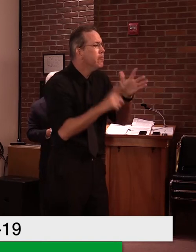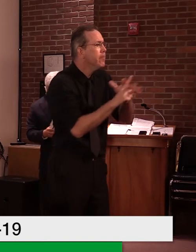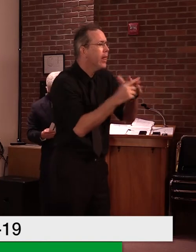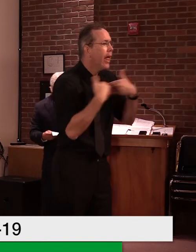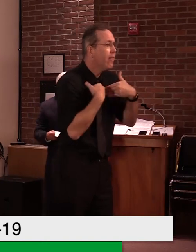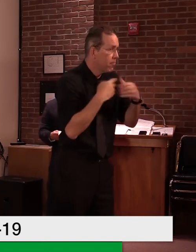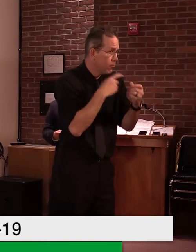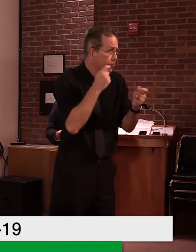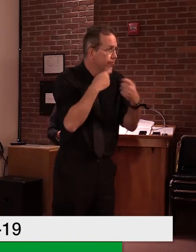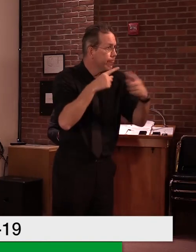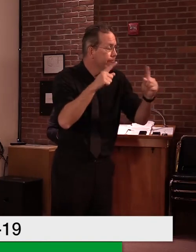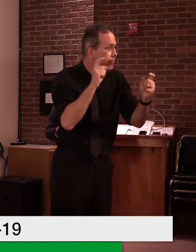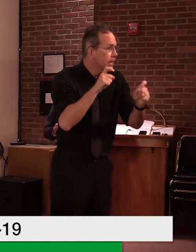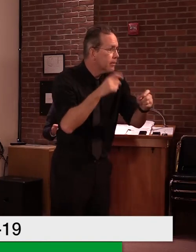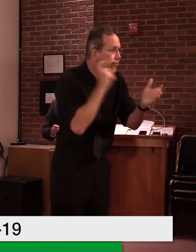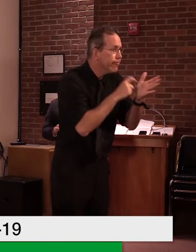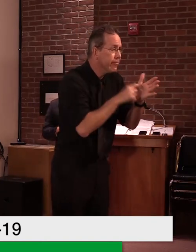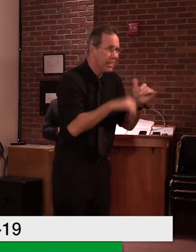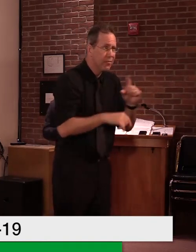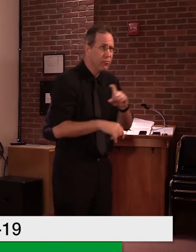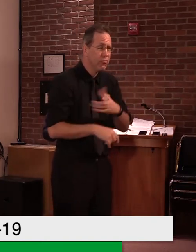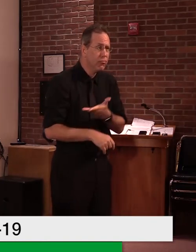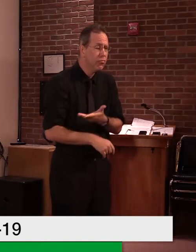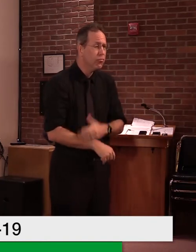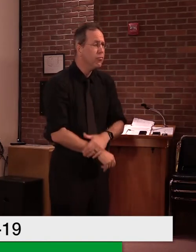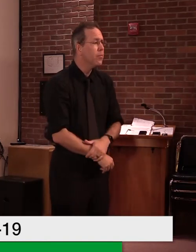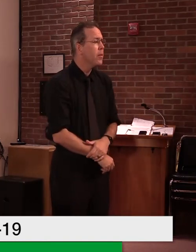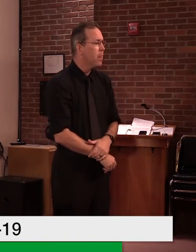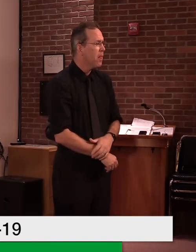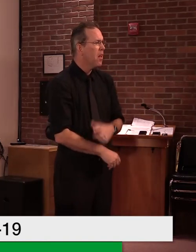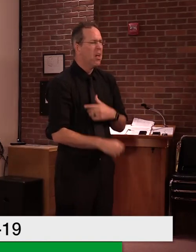that's the common denominator here.